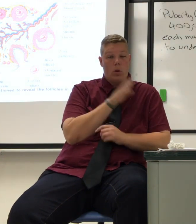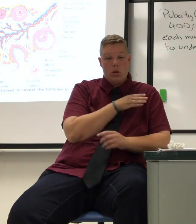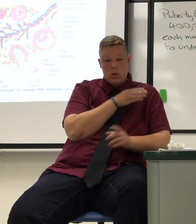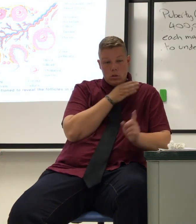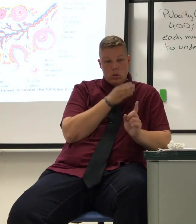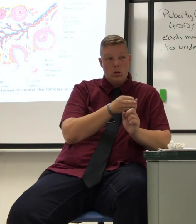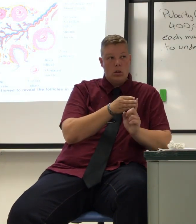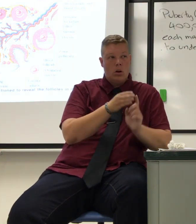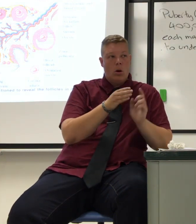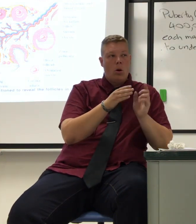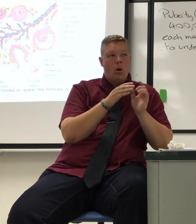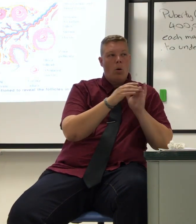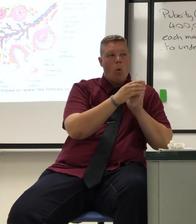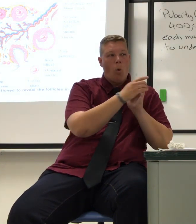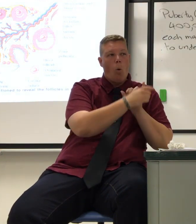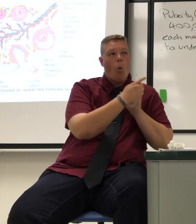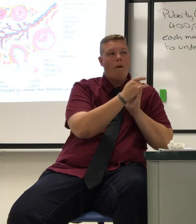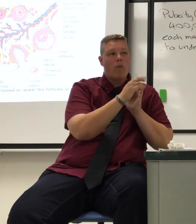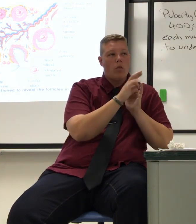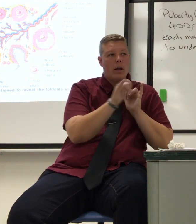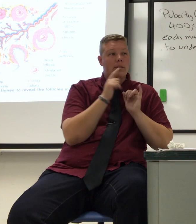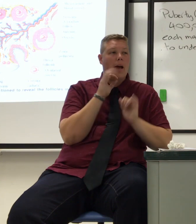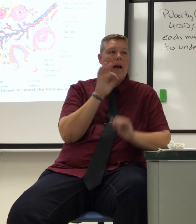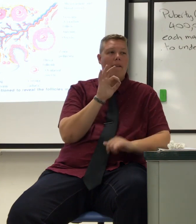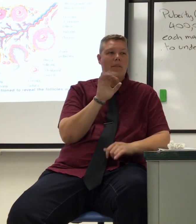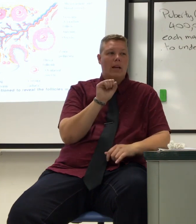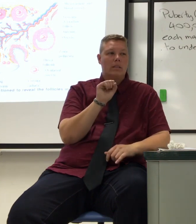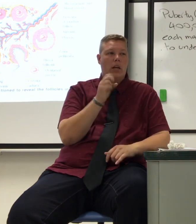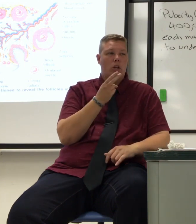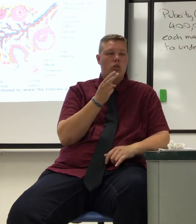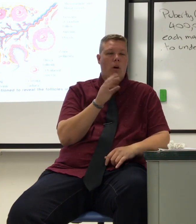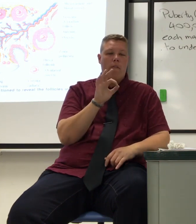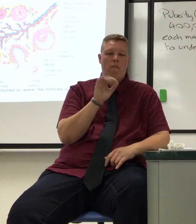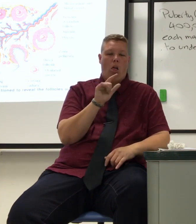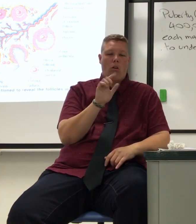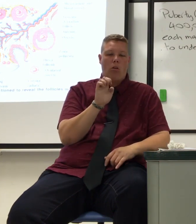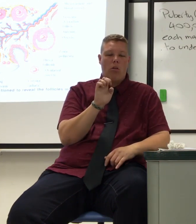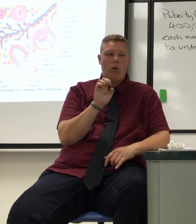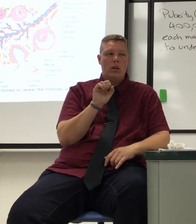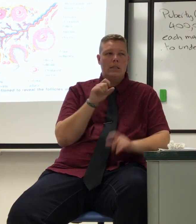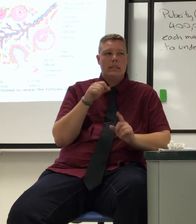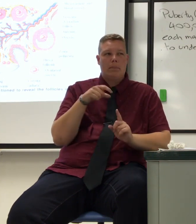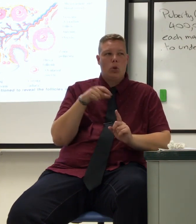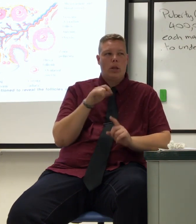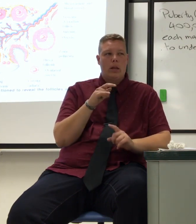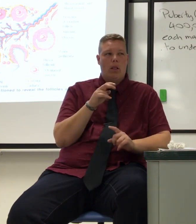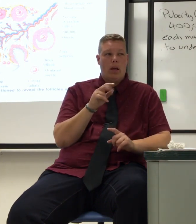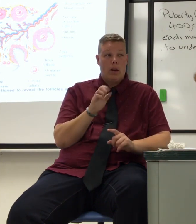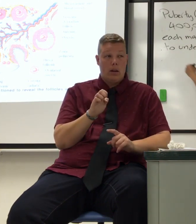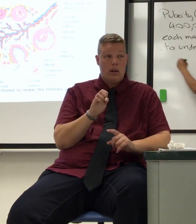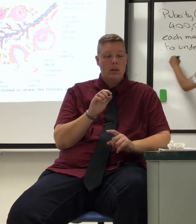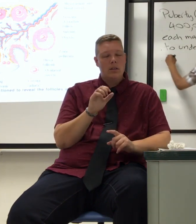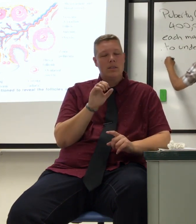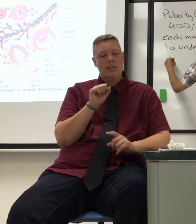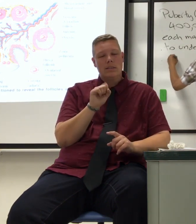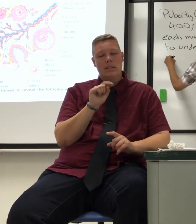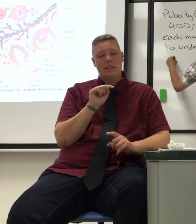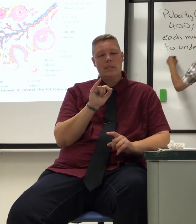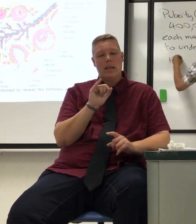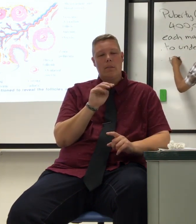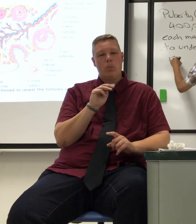ovary. It's FSH, the follicle stimulating hormone. Okay, it's from the anterior pituitary.